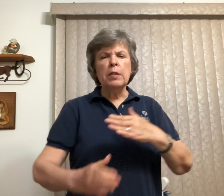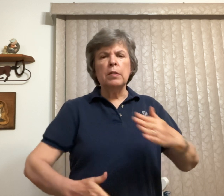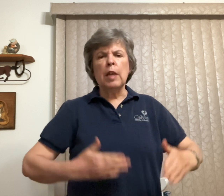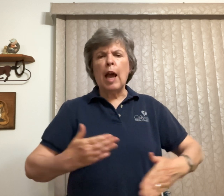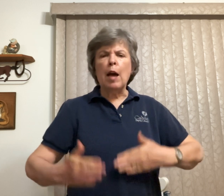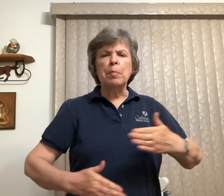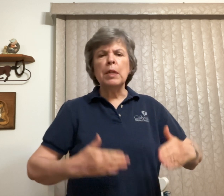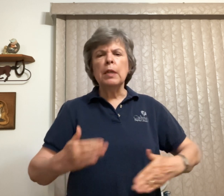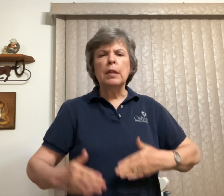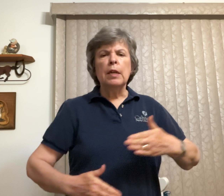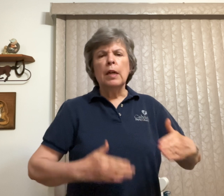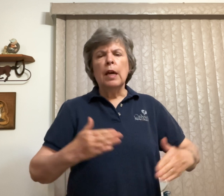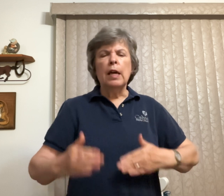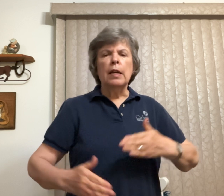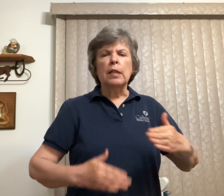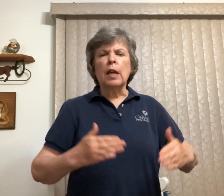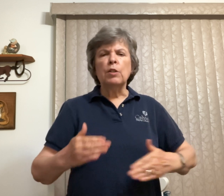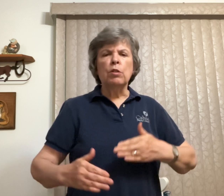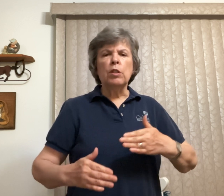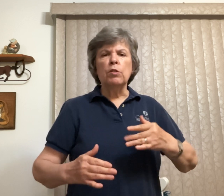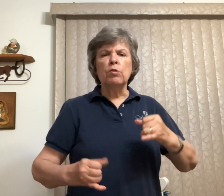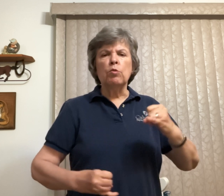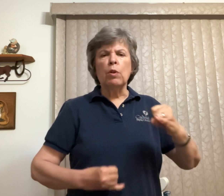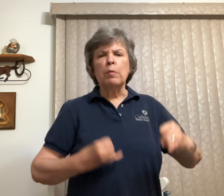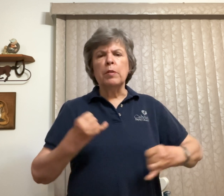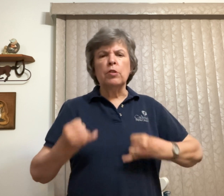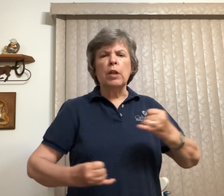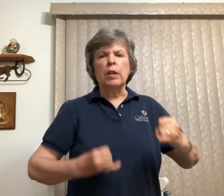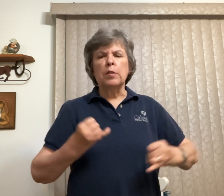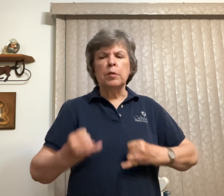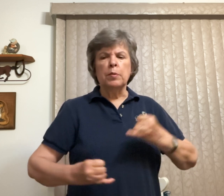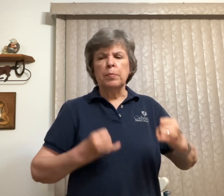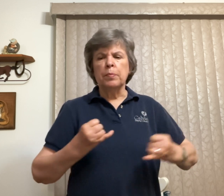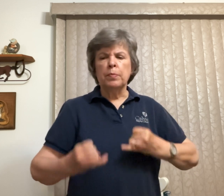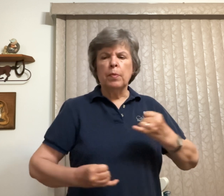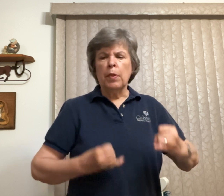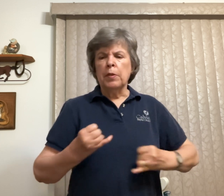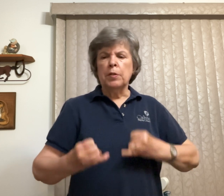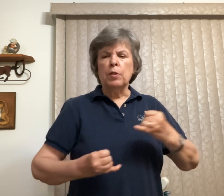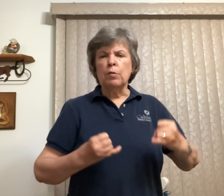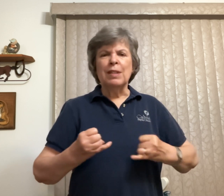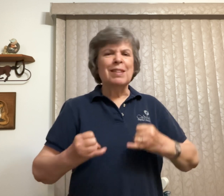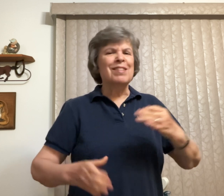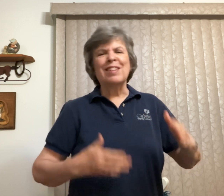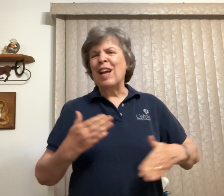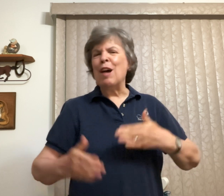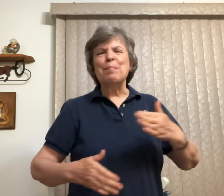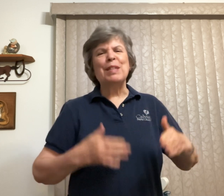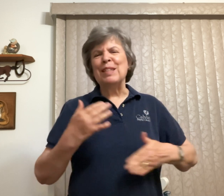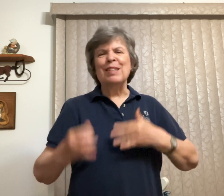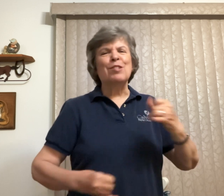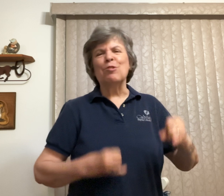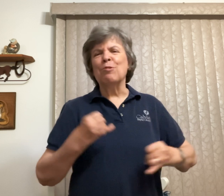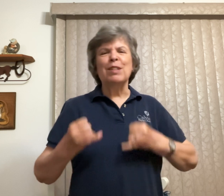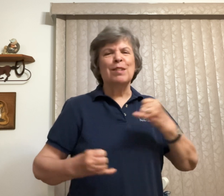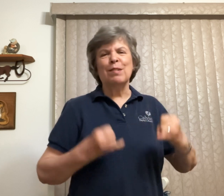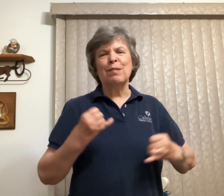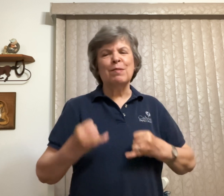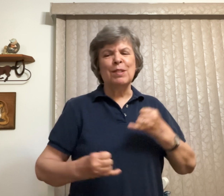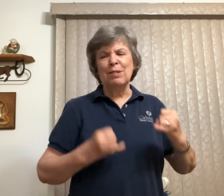is happy, and I usually do joy with J's. So, and look happy and joyous when you do